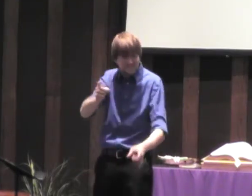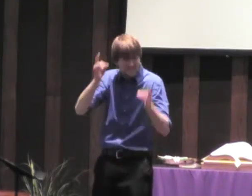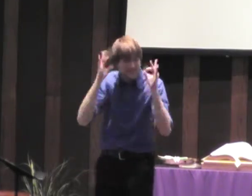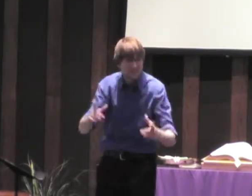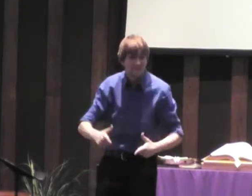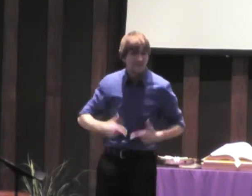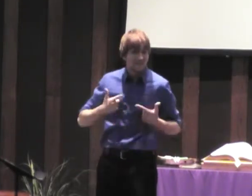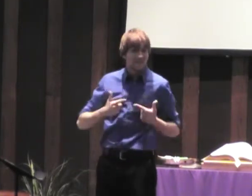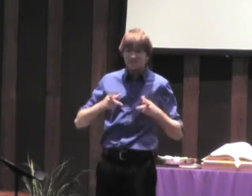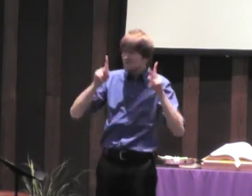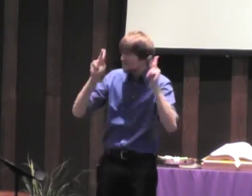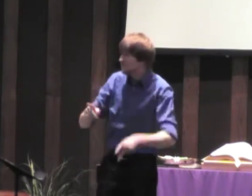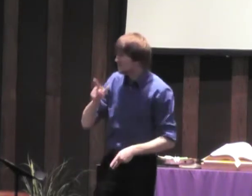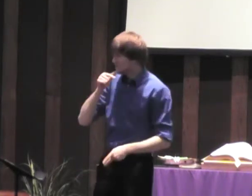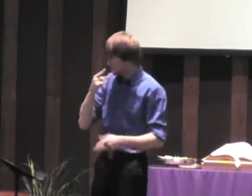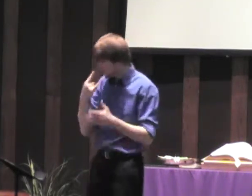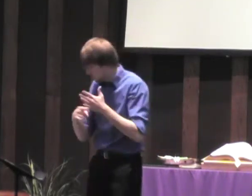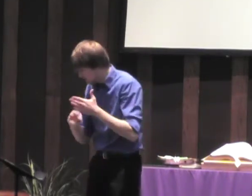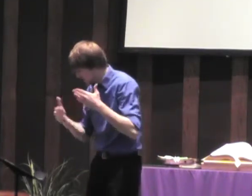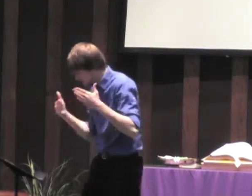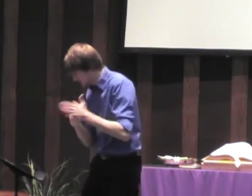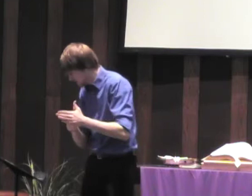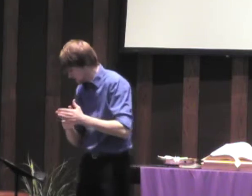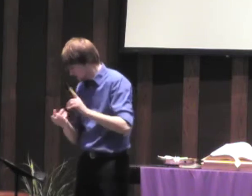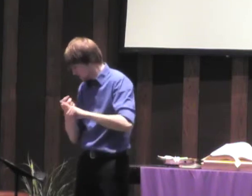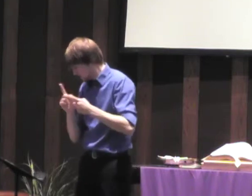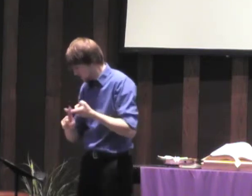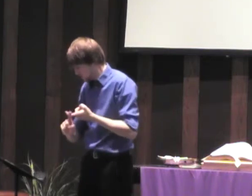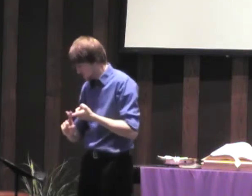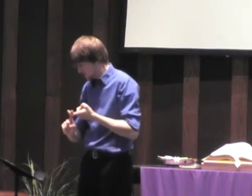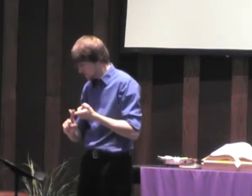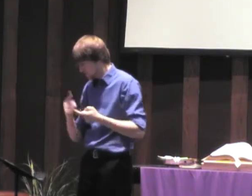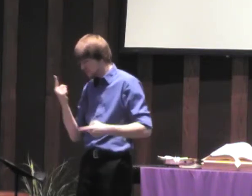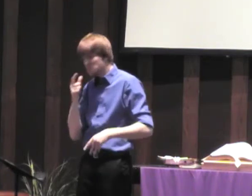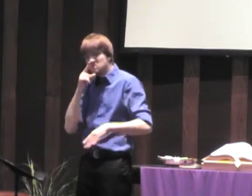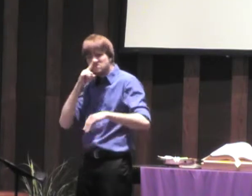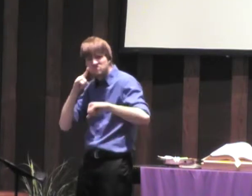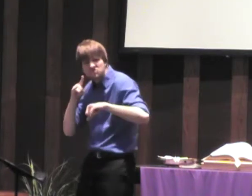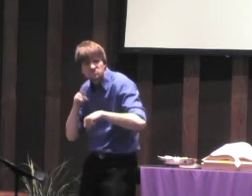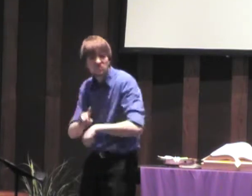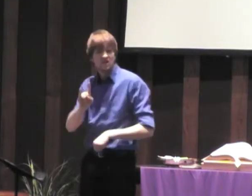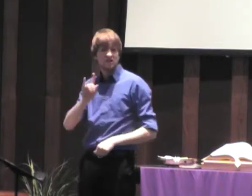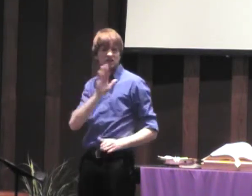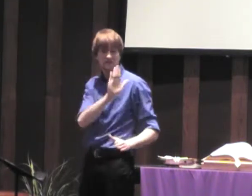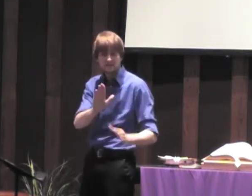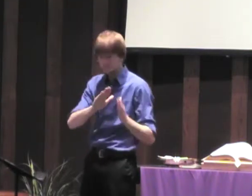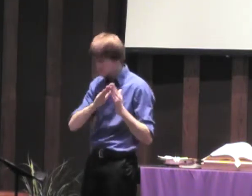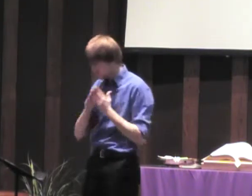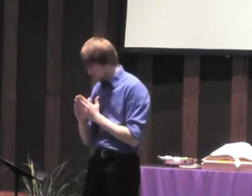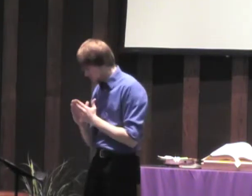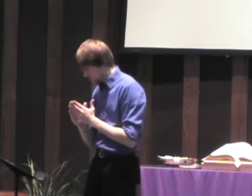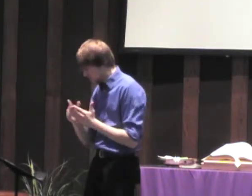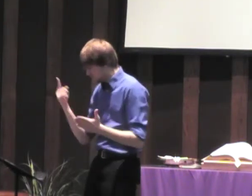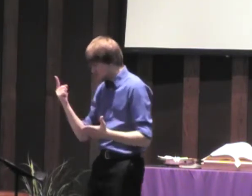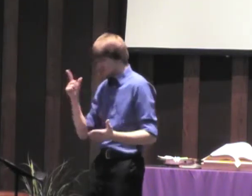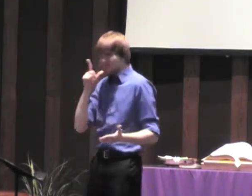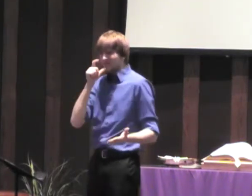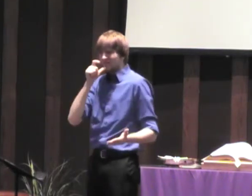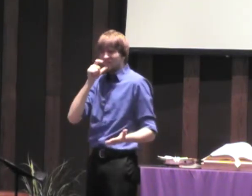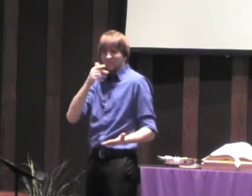A person who hates life, a person who cheats against his friends, a person who is a